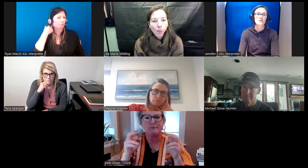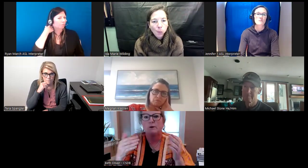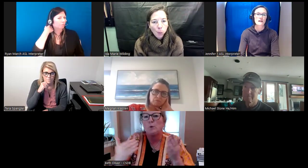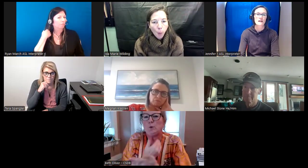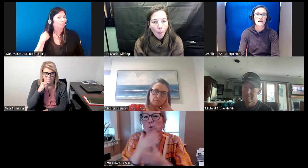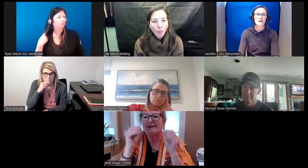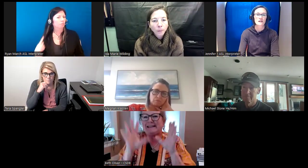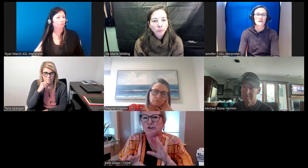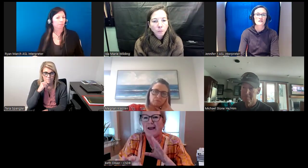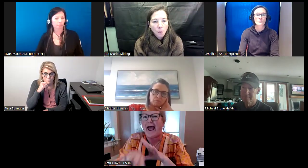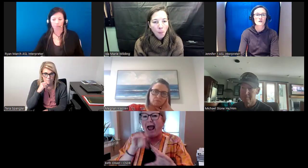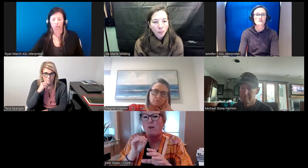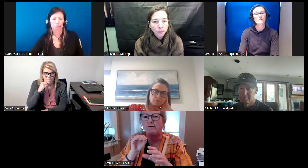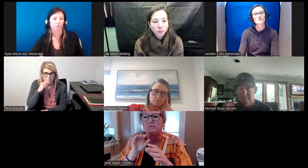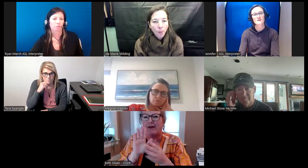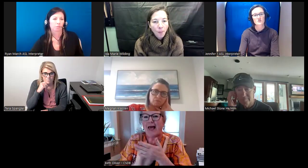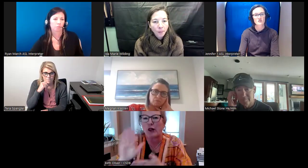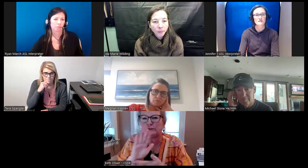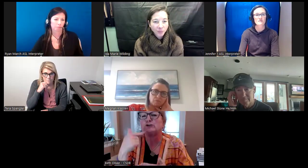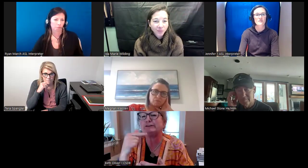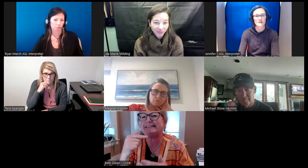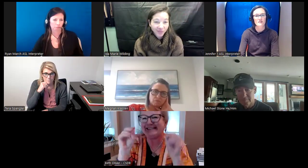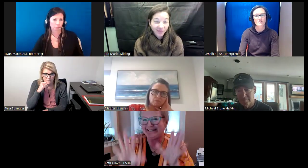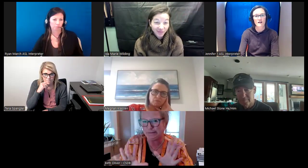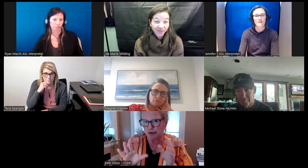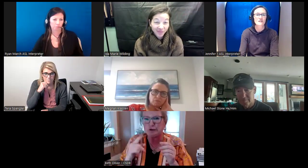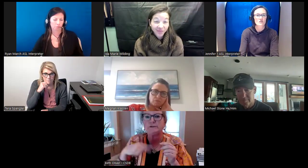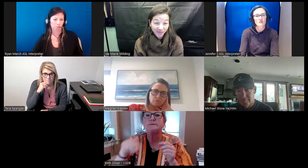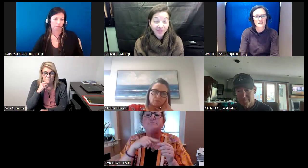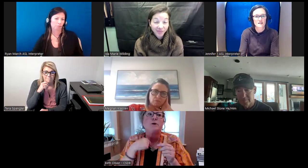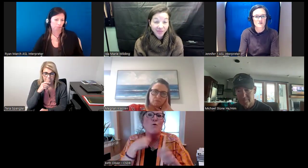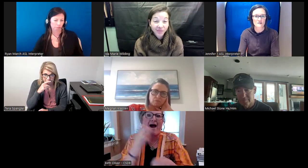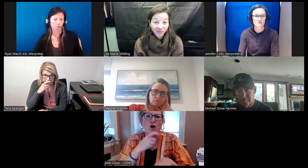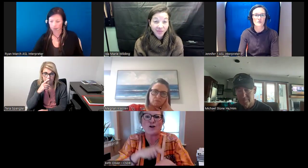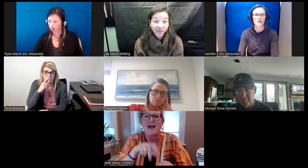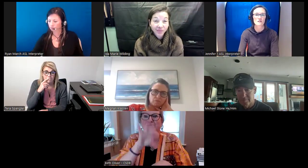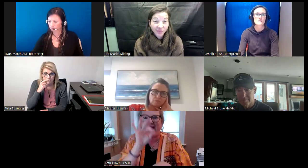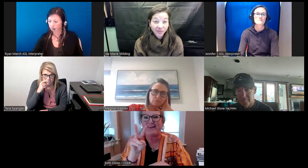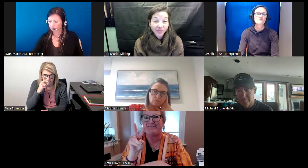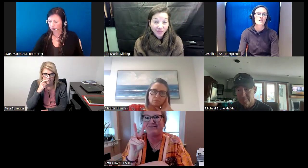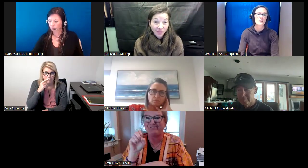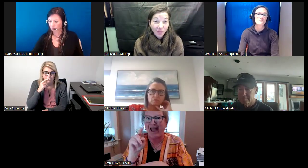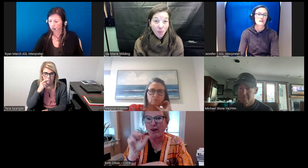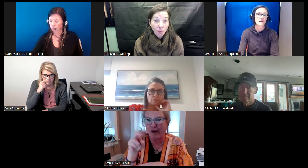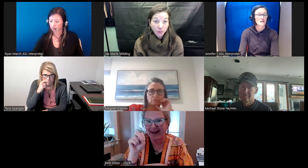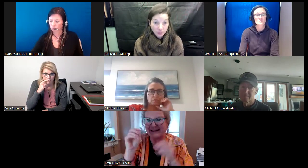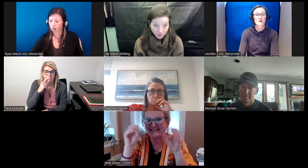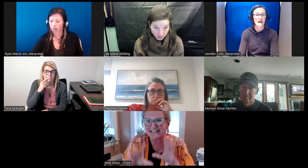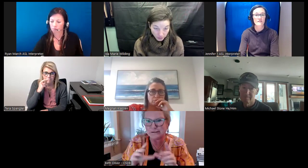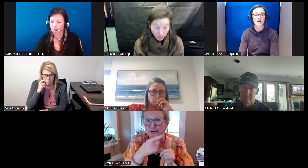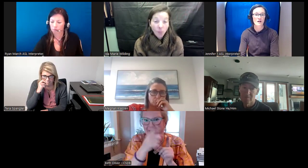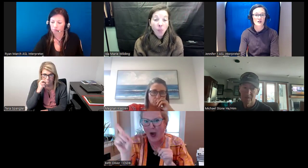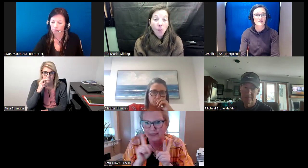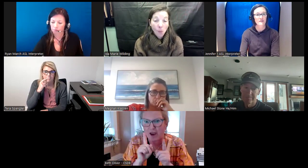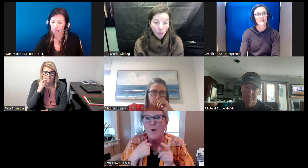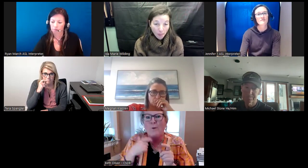And we've been hiring, if you will, new teachers fresh out of college, like green teachers, if you will, because we're